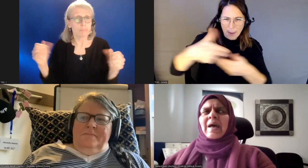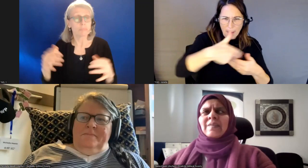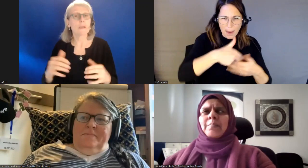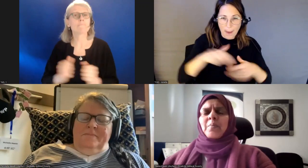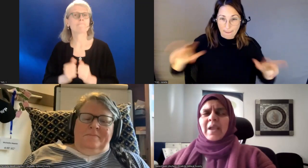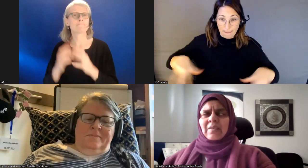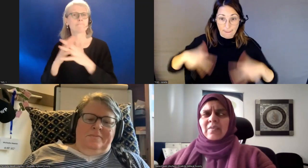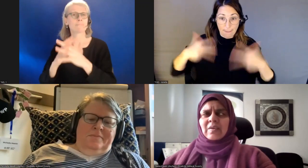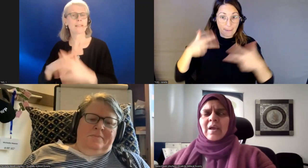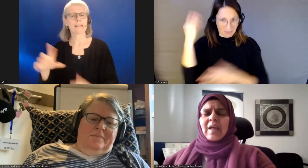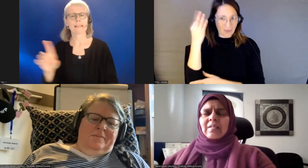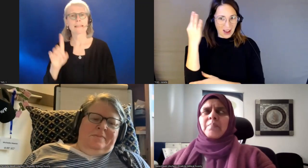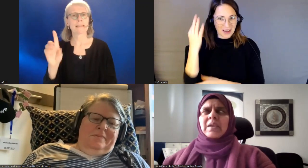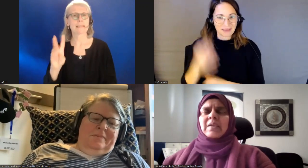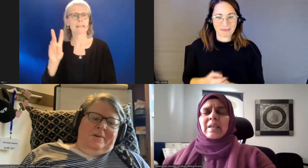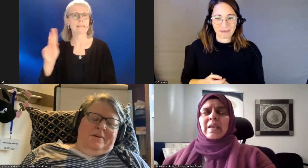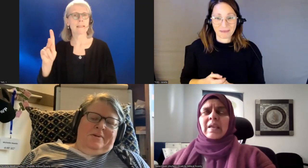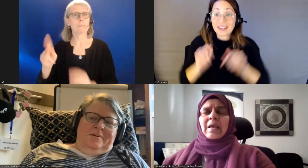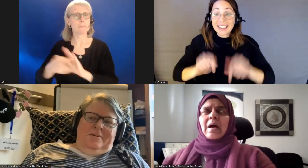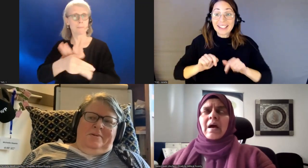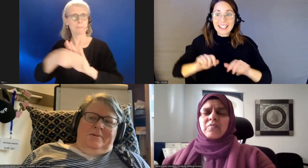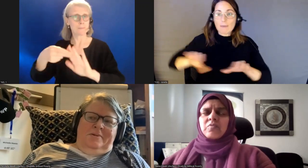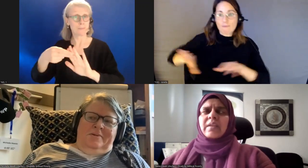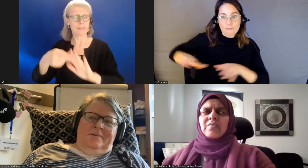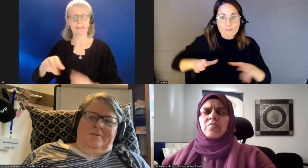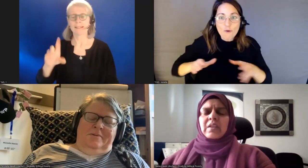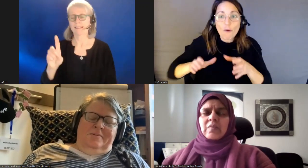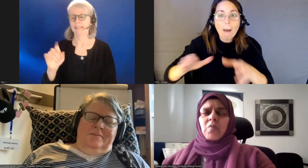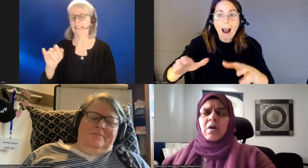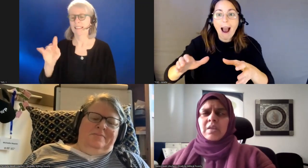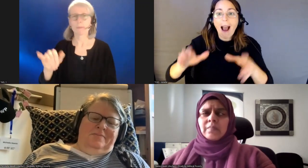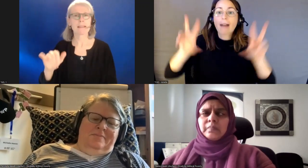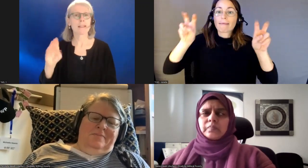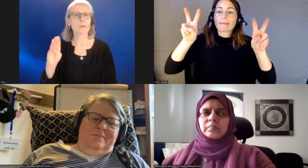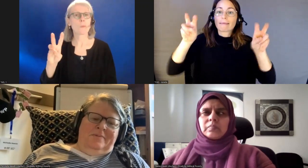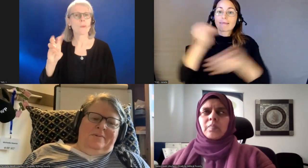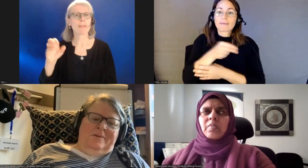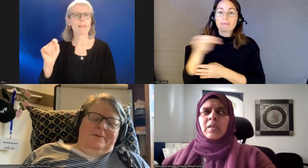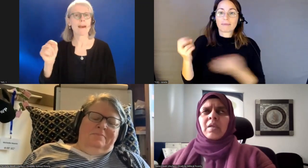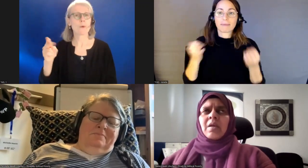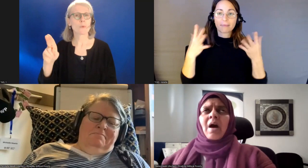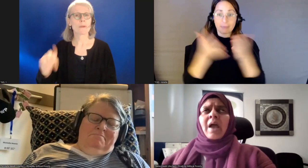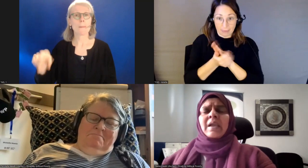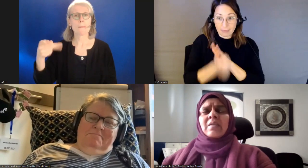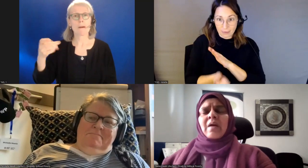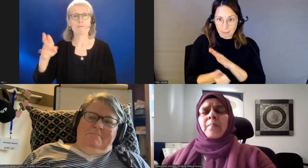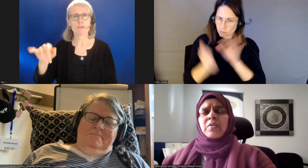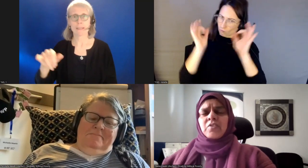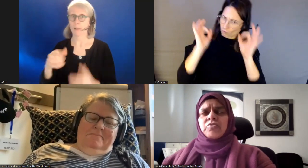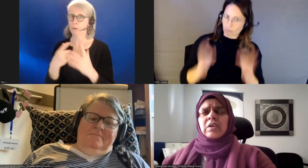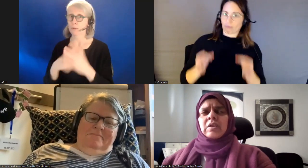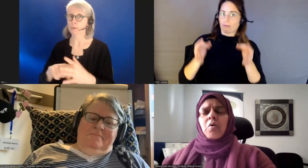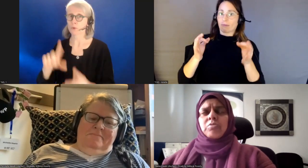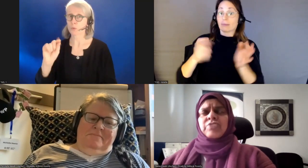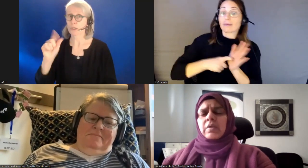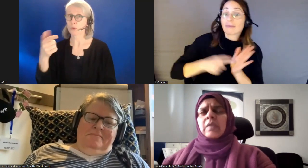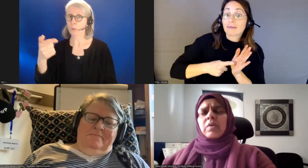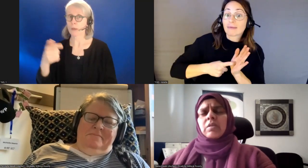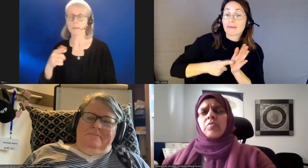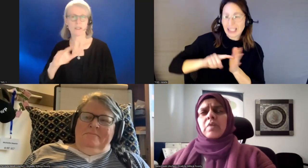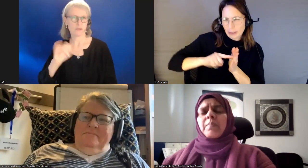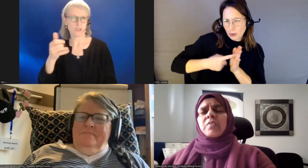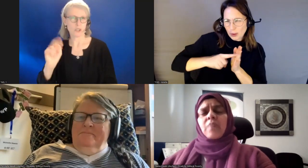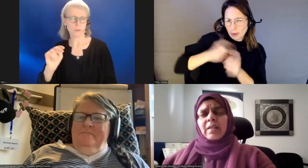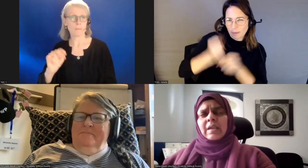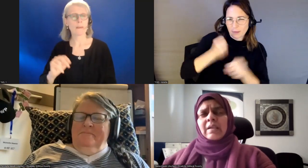Poverty as a brand at the beginning of 2021. I ended up initially co-chairing